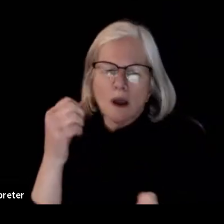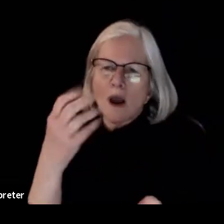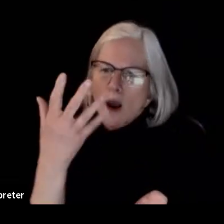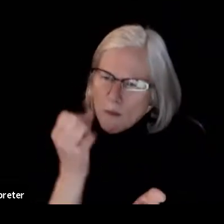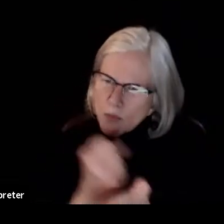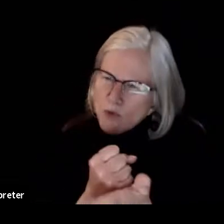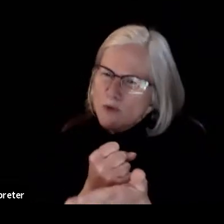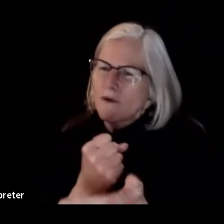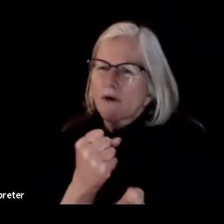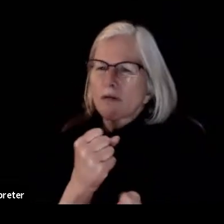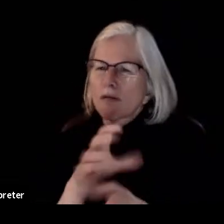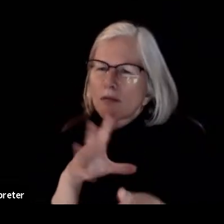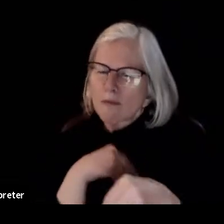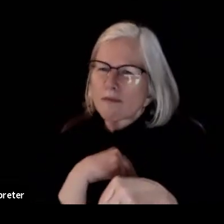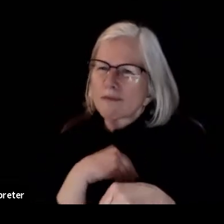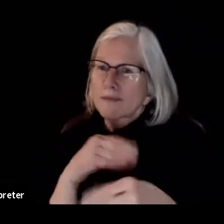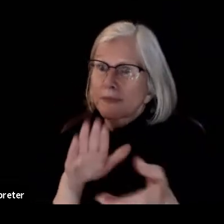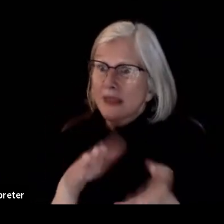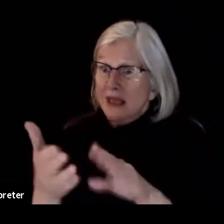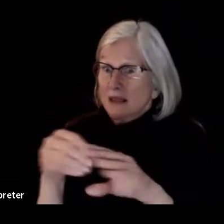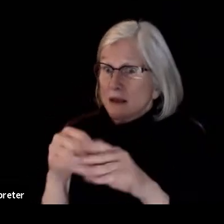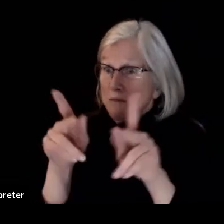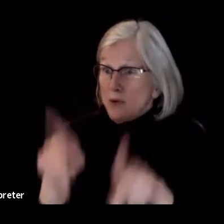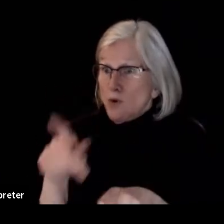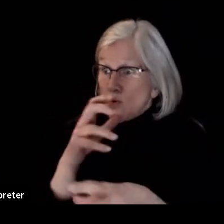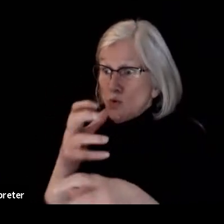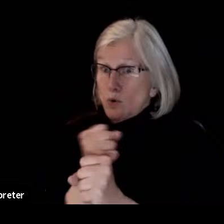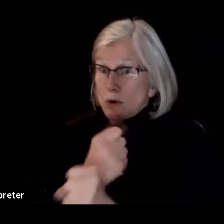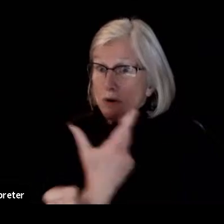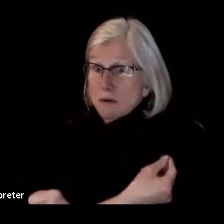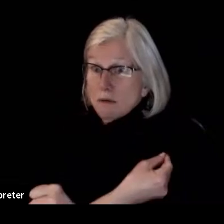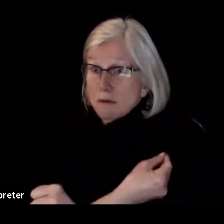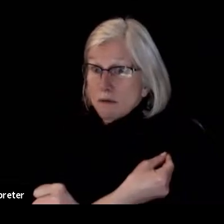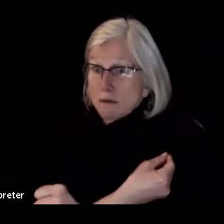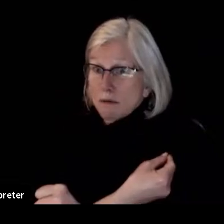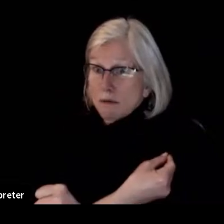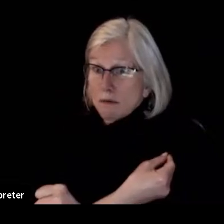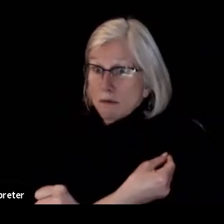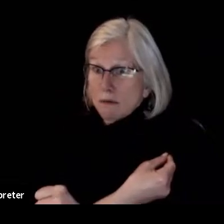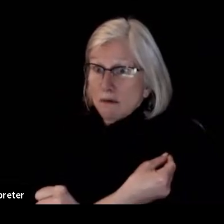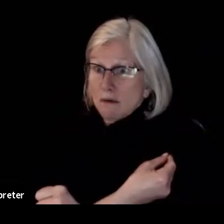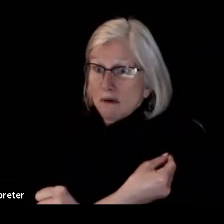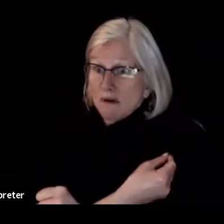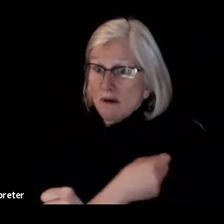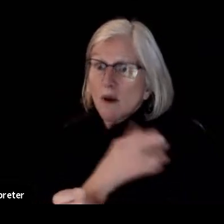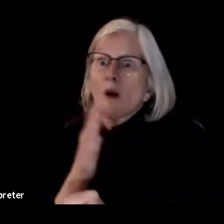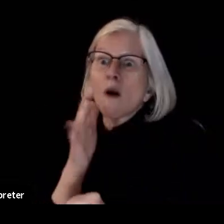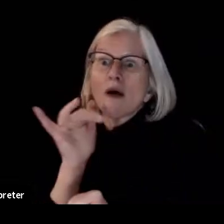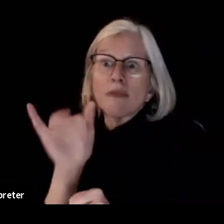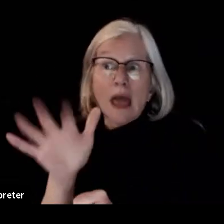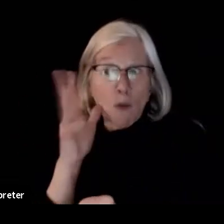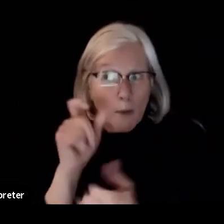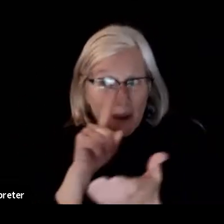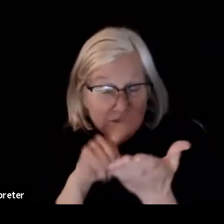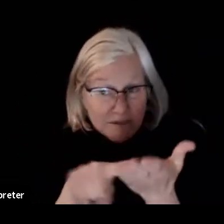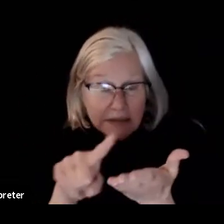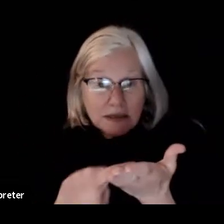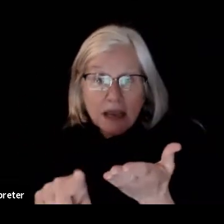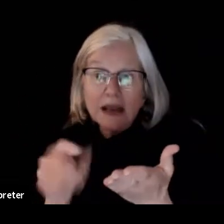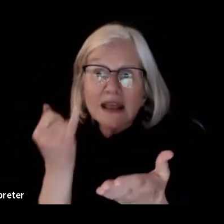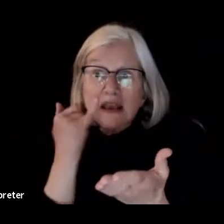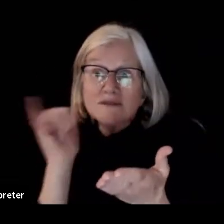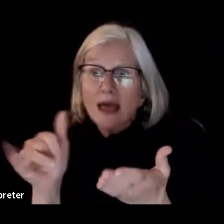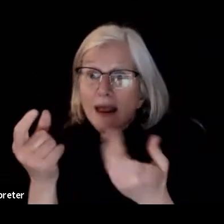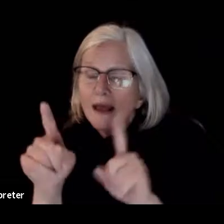a person who received vaccine is being investigated. What I need to do to put it in context